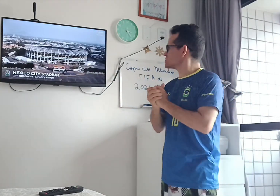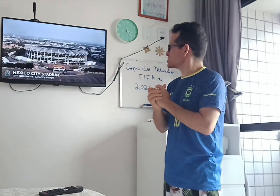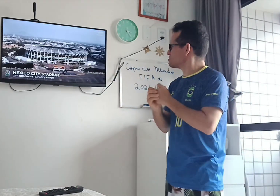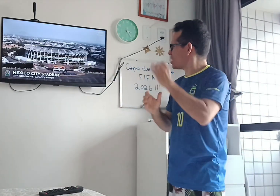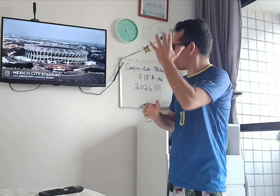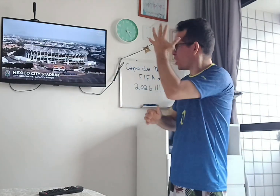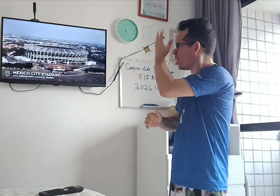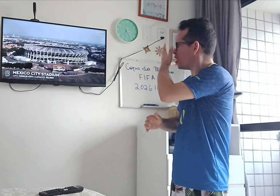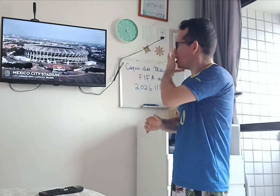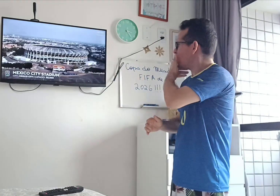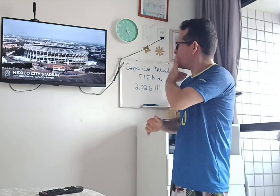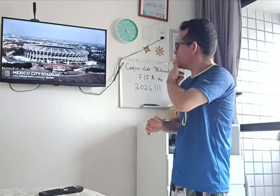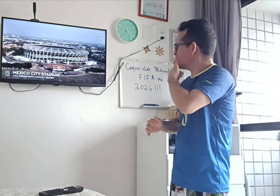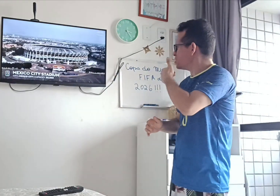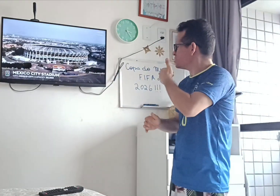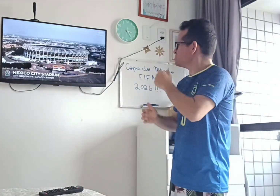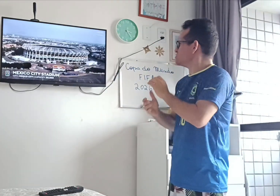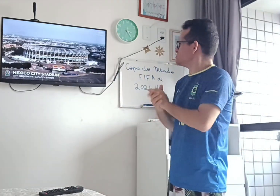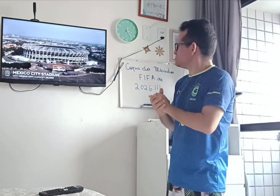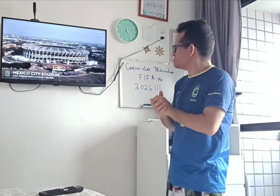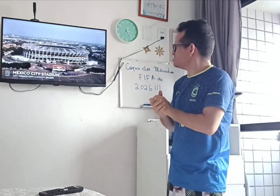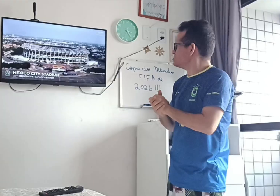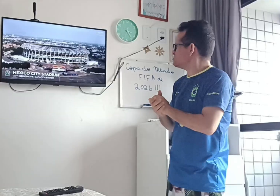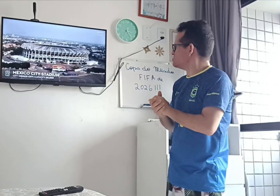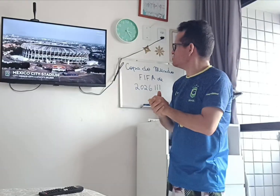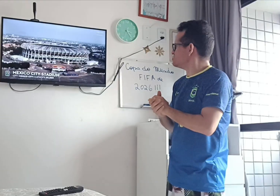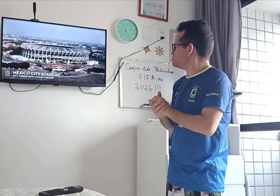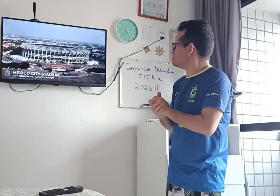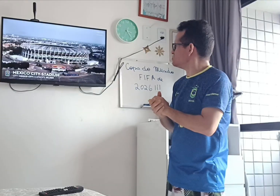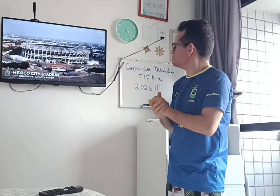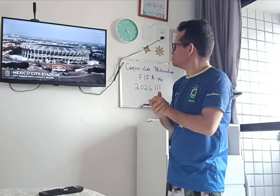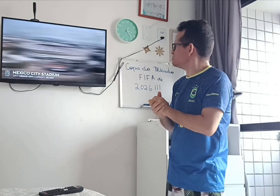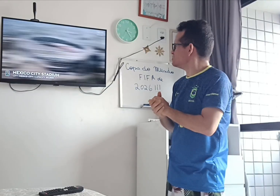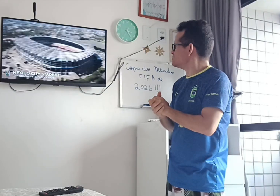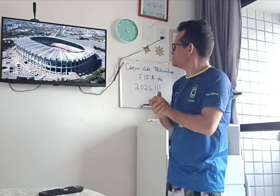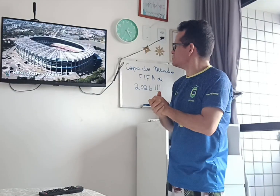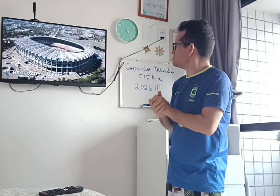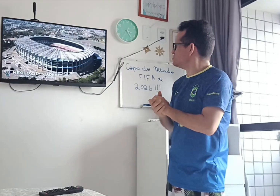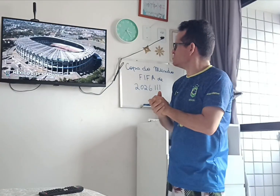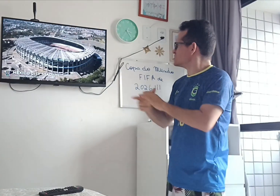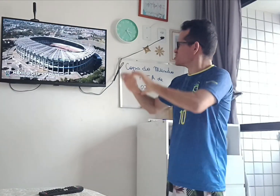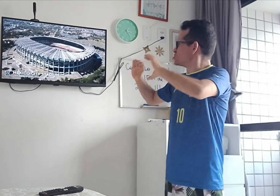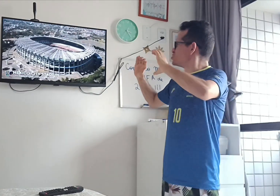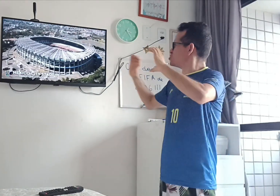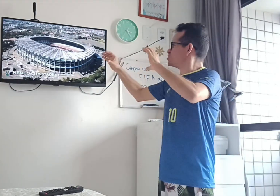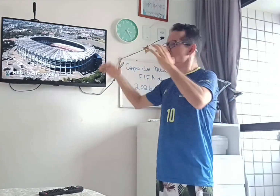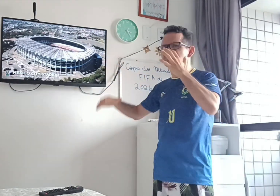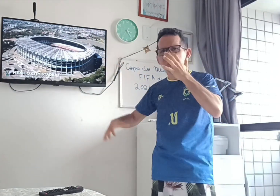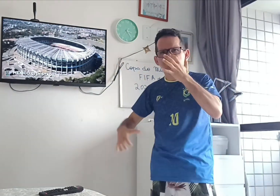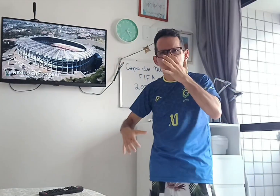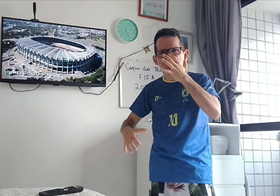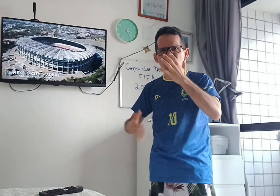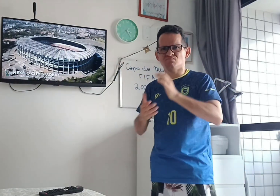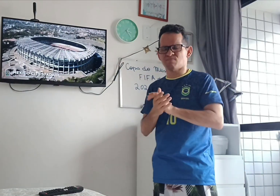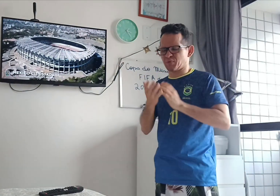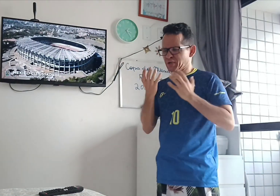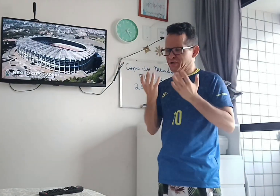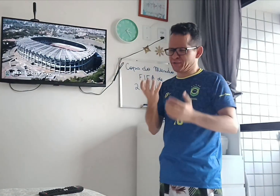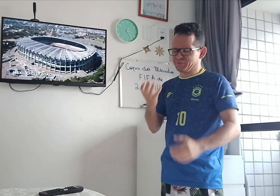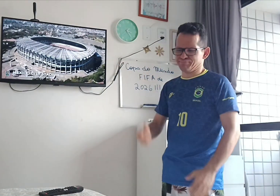giant metropolis, the legendary Estadio Azteca remains one of 3 Mexican venues at the World Cup, hosting group games featuring the hosts